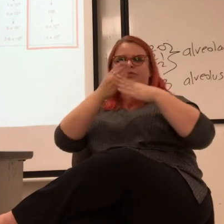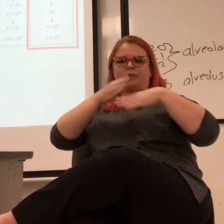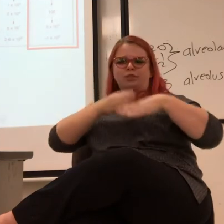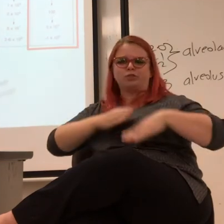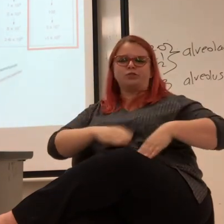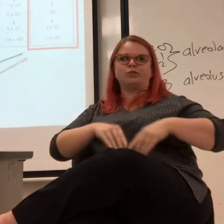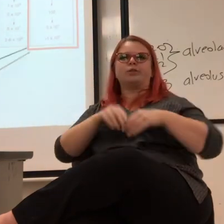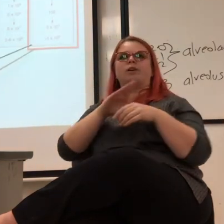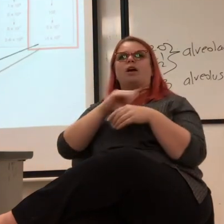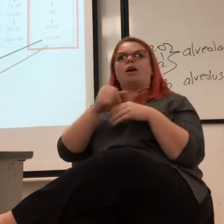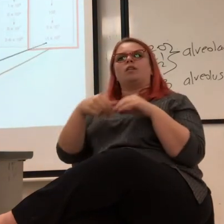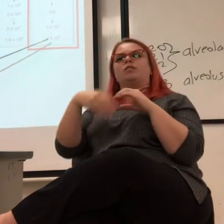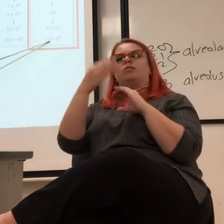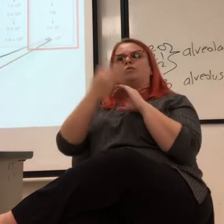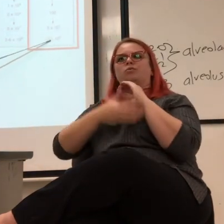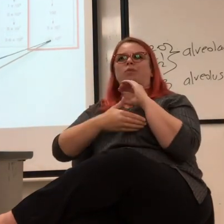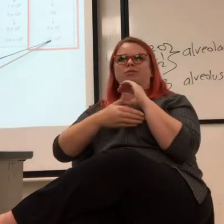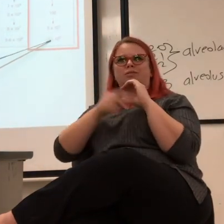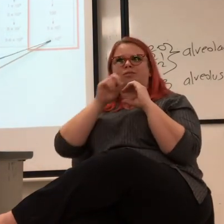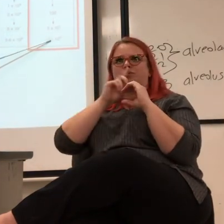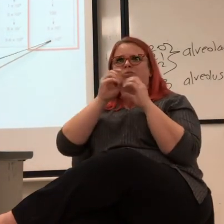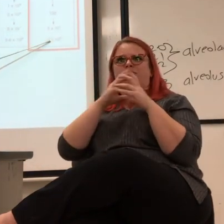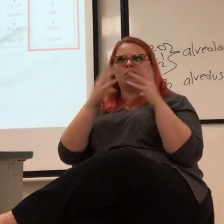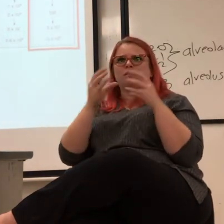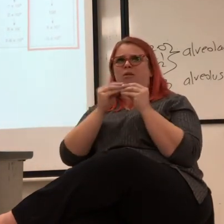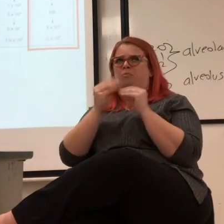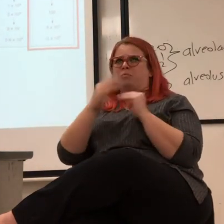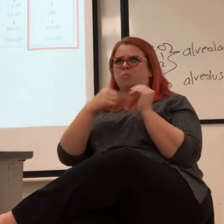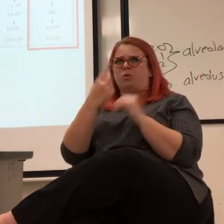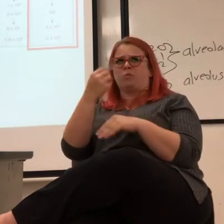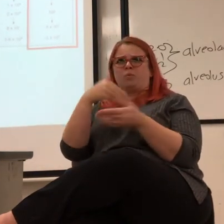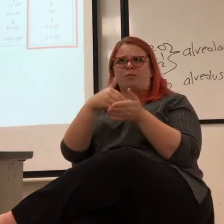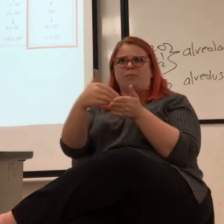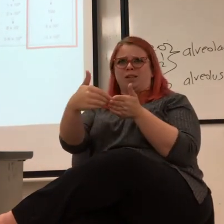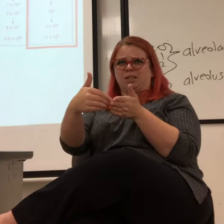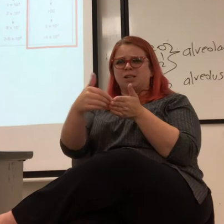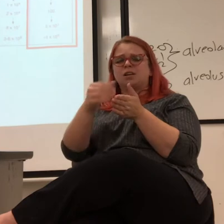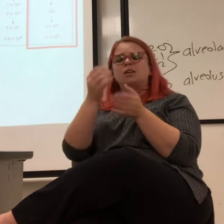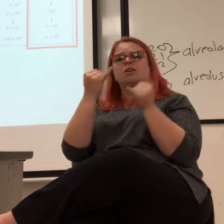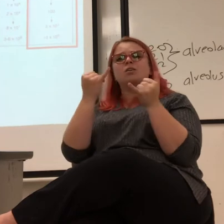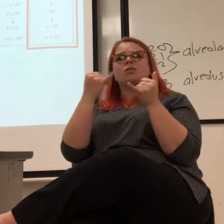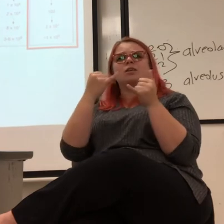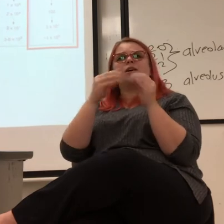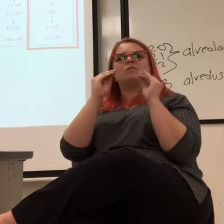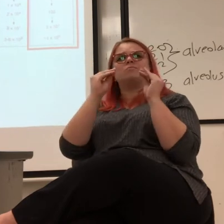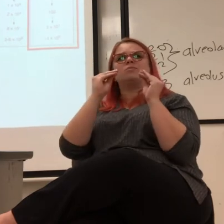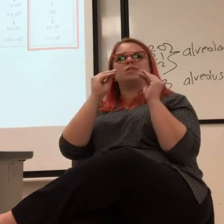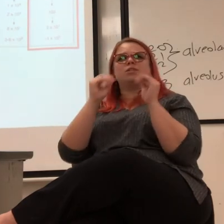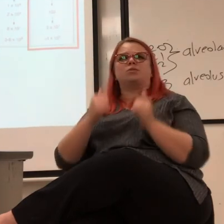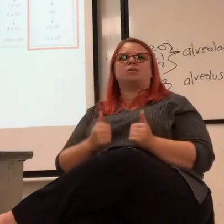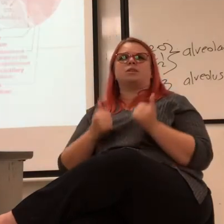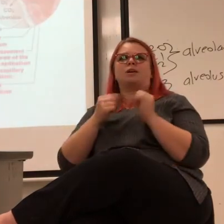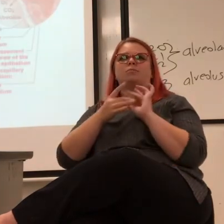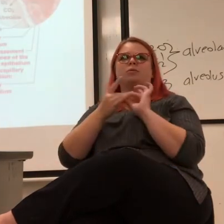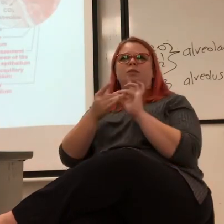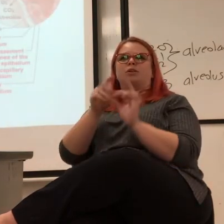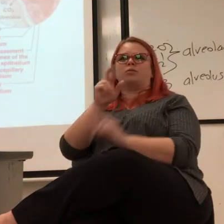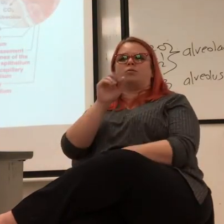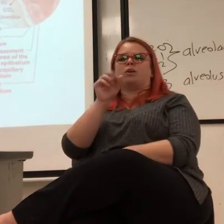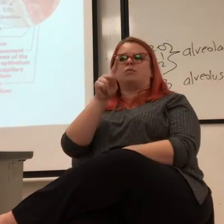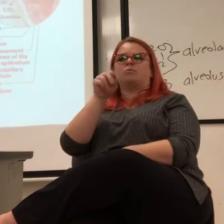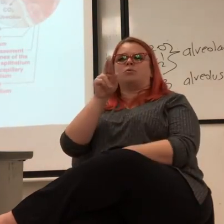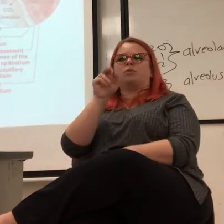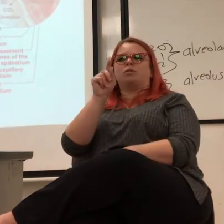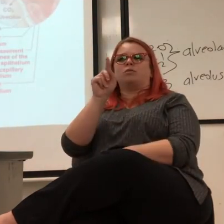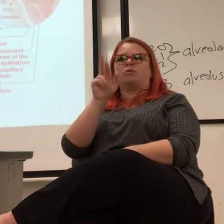area for the respiratory membrane is a lot. It's over a million. So I want to teach you the anatomy of the respiratory membrane